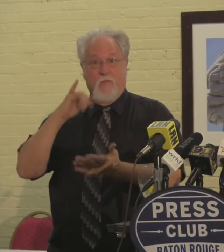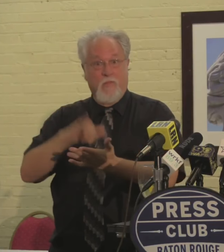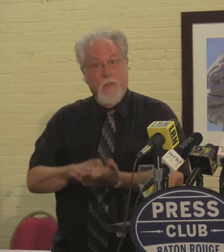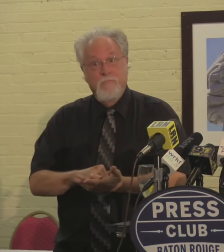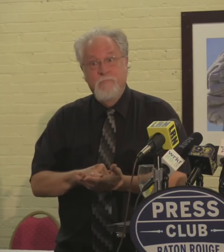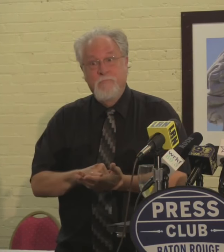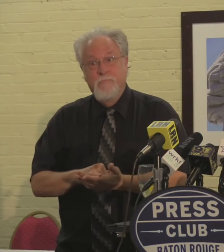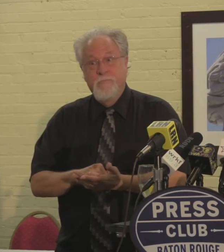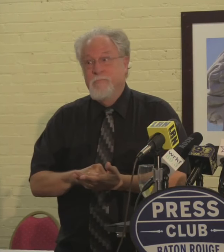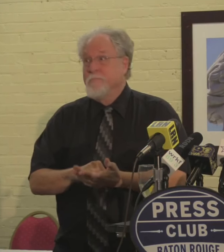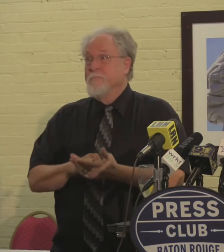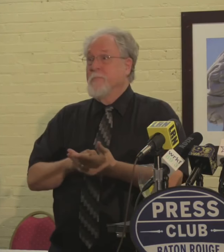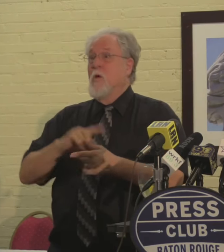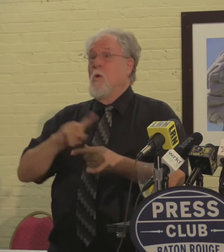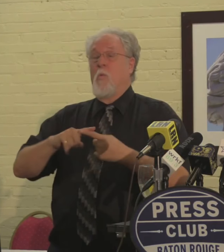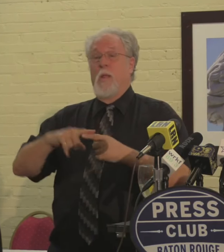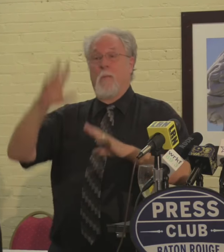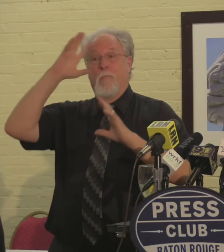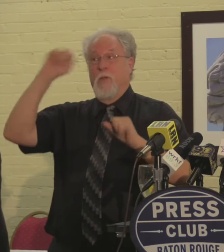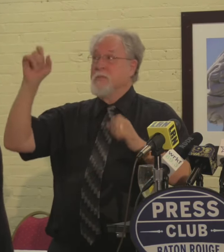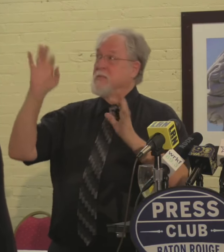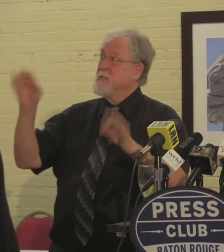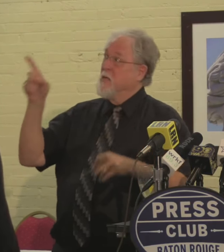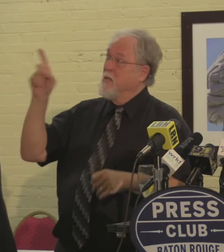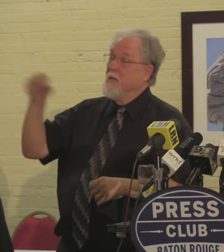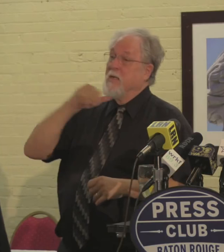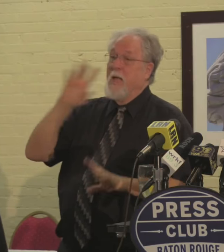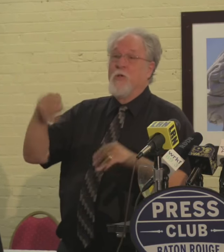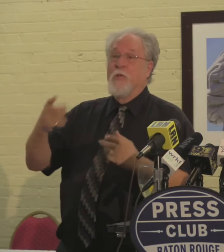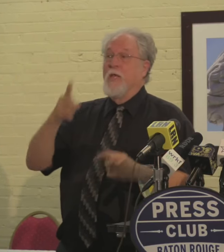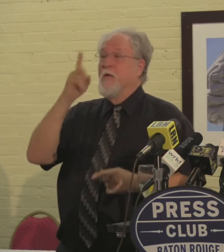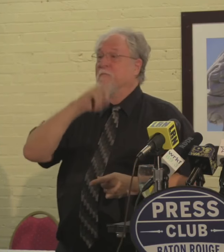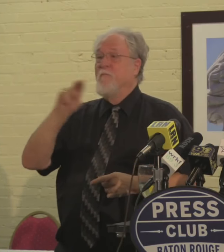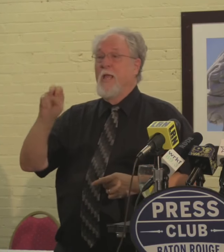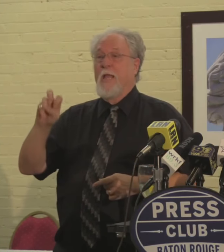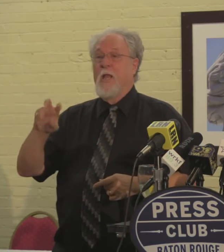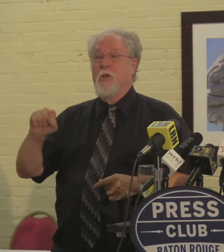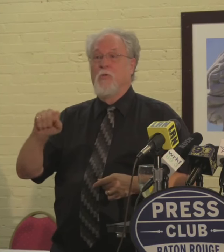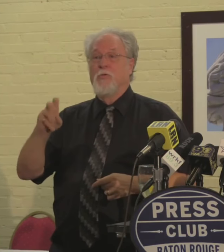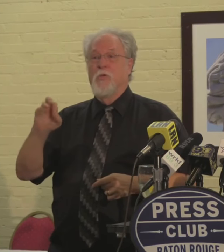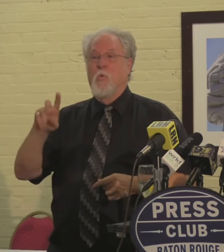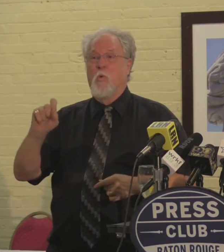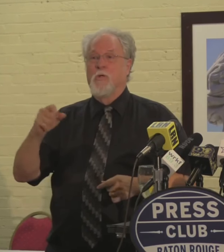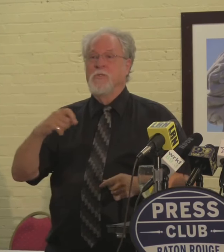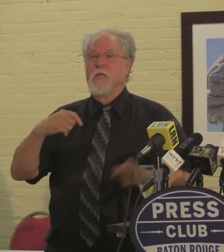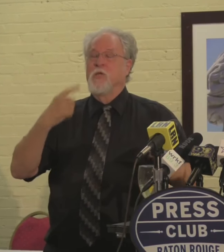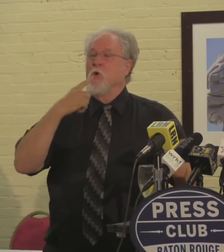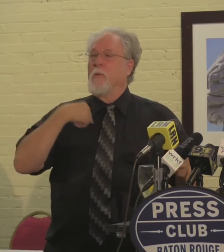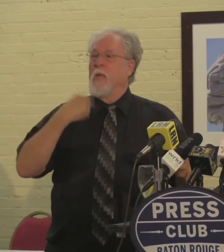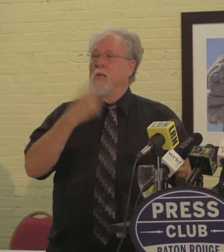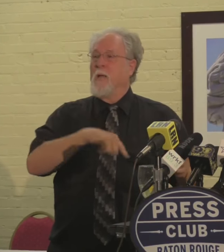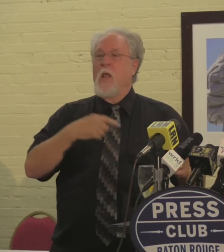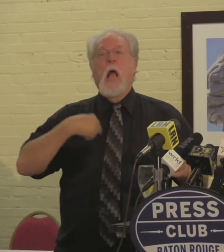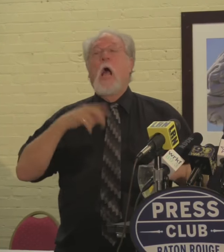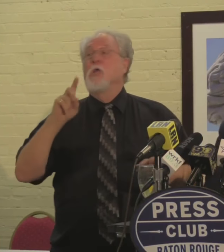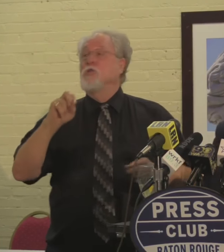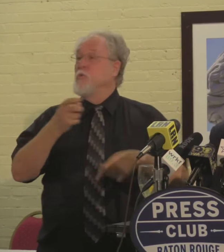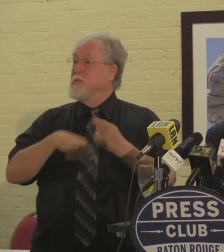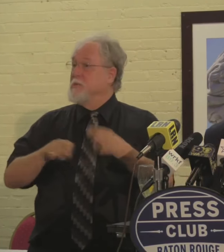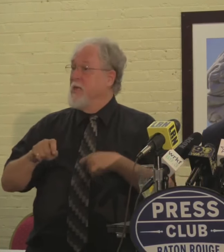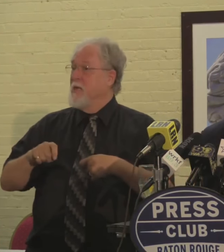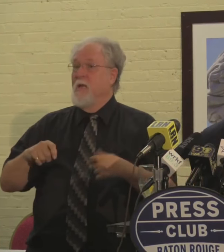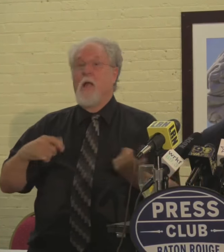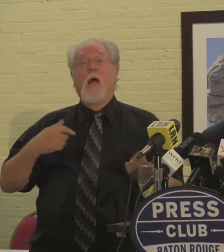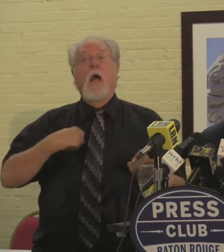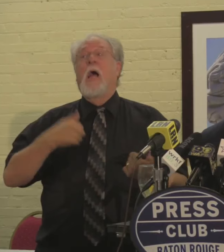reason, when the president decided not to give the fake news awards today, and he found out I was coming here, he asked me if I would do it instead. I